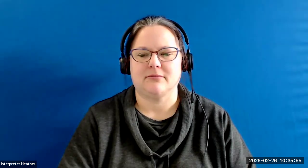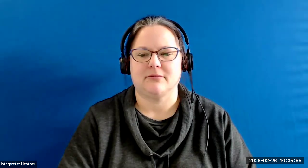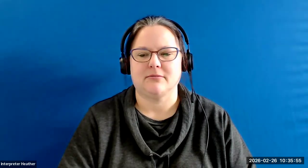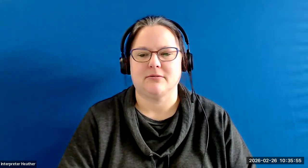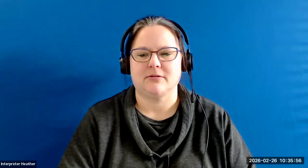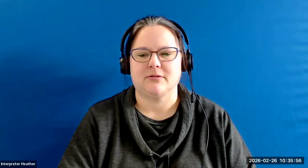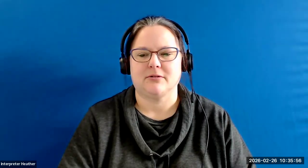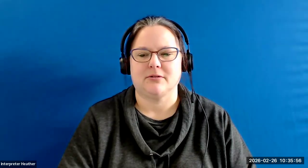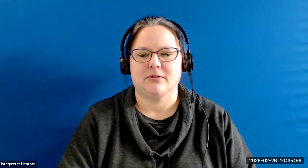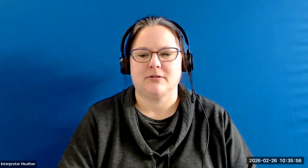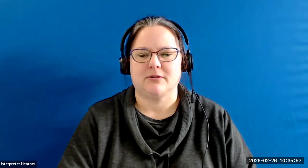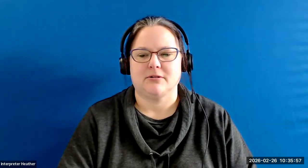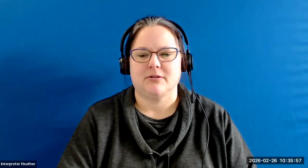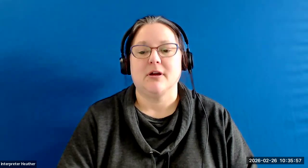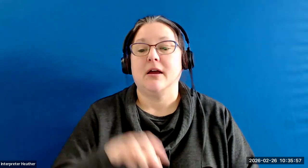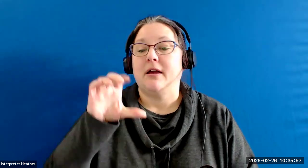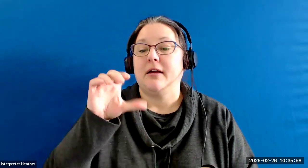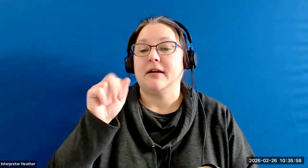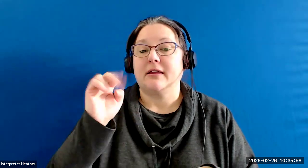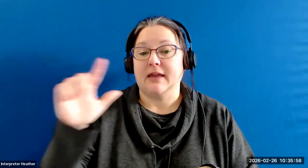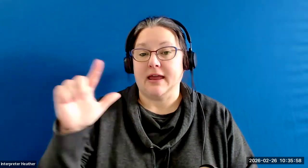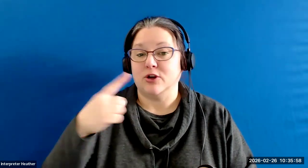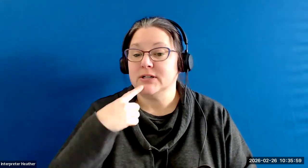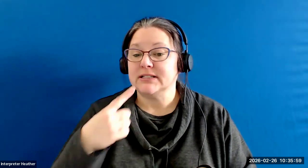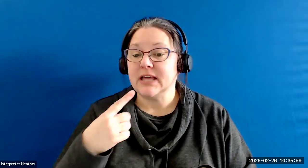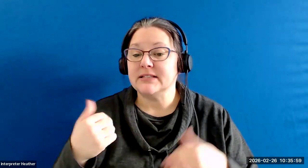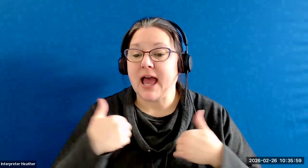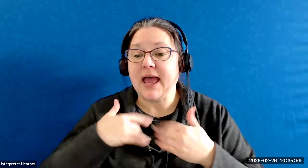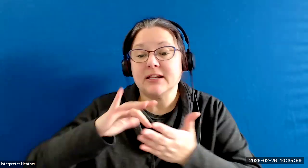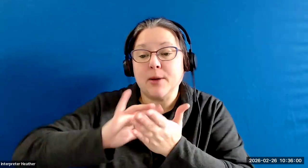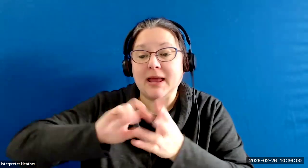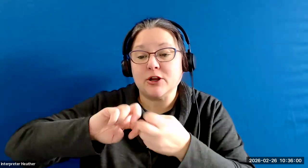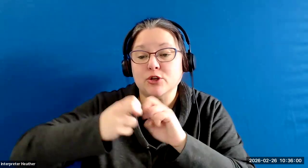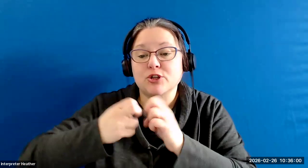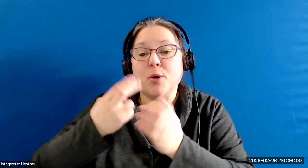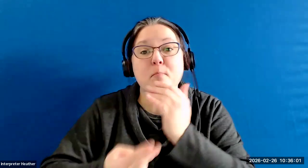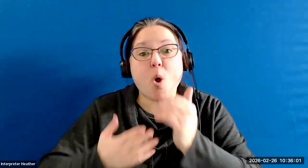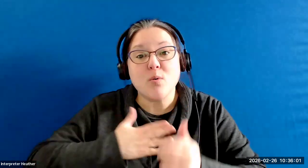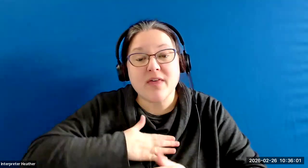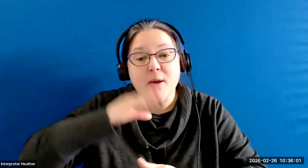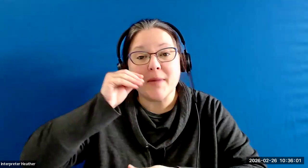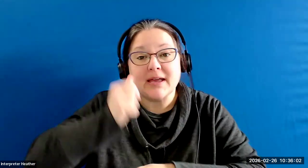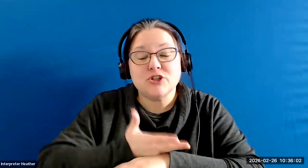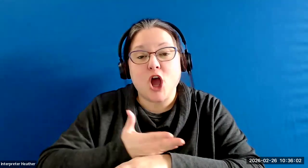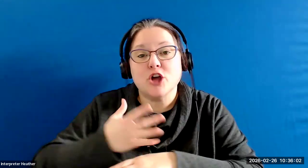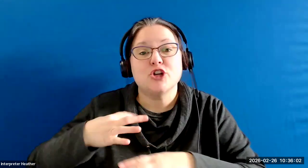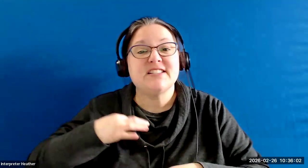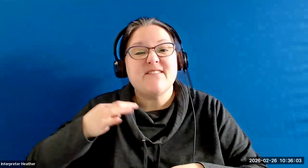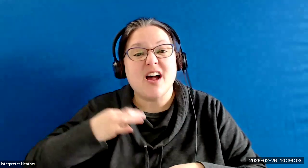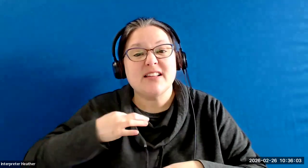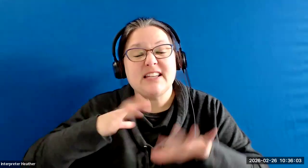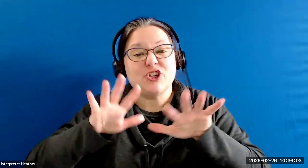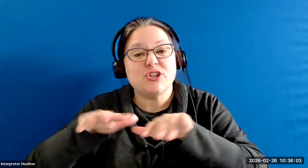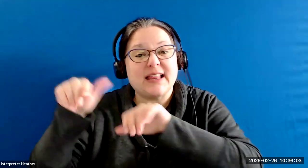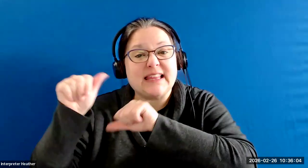Okay, and Carol is saying, had a medical issue, and both of my daughters volunteered to leave their work